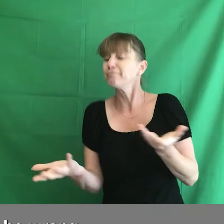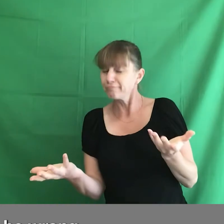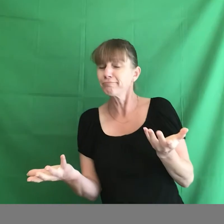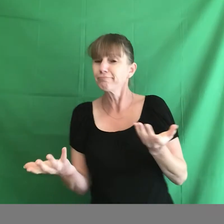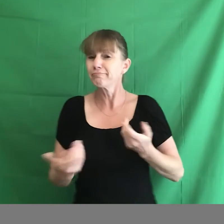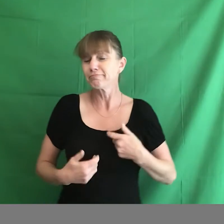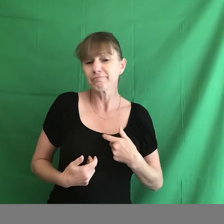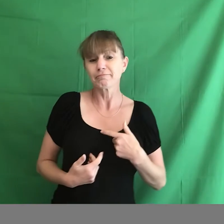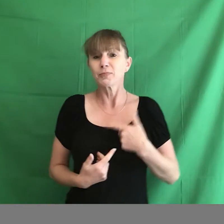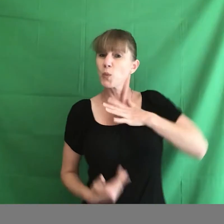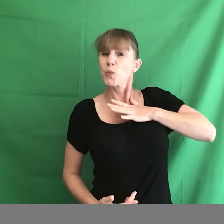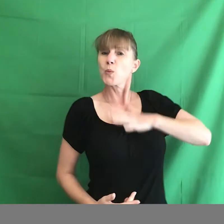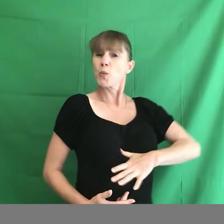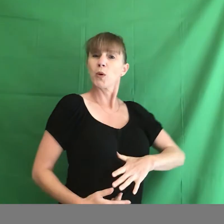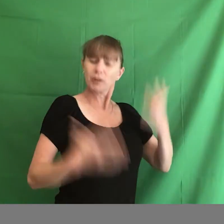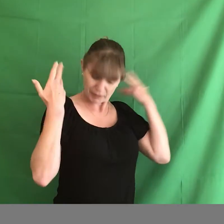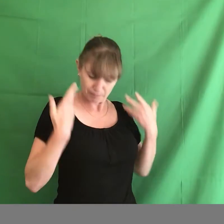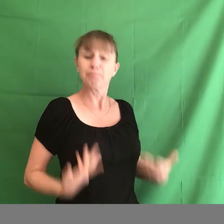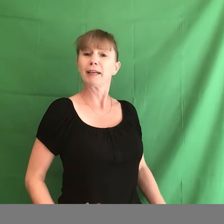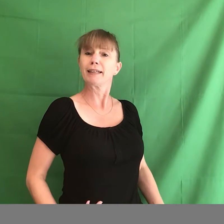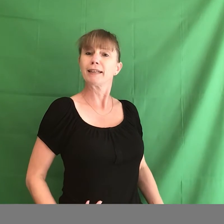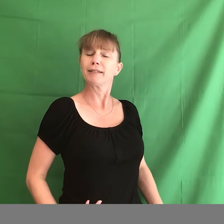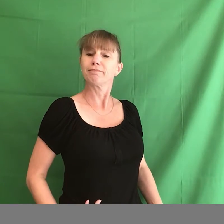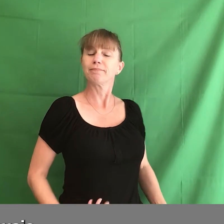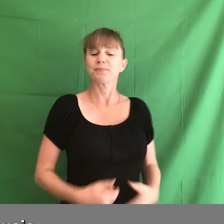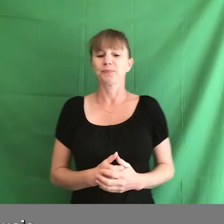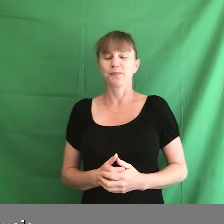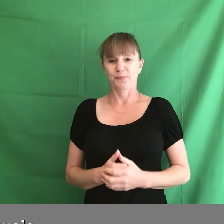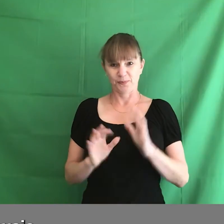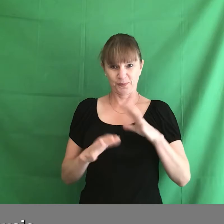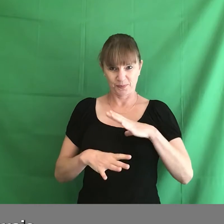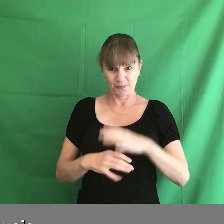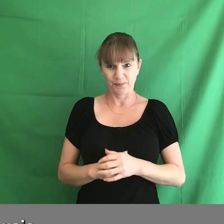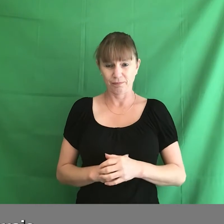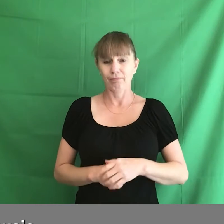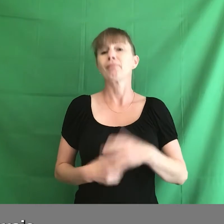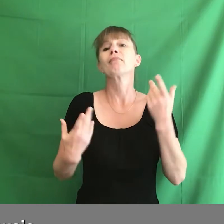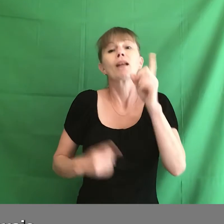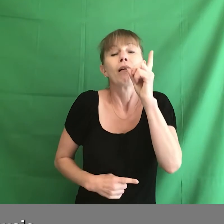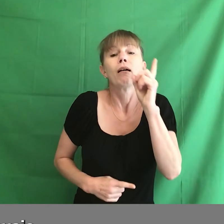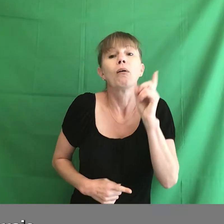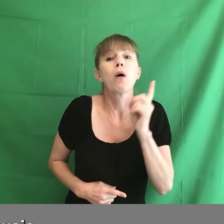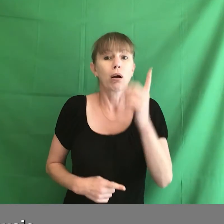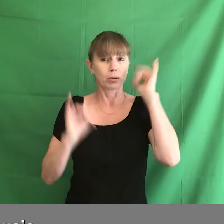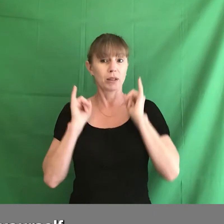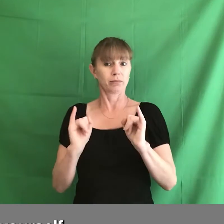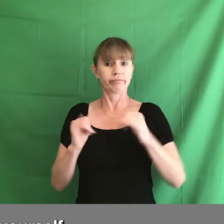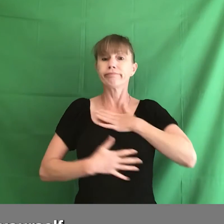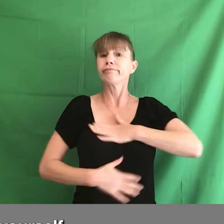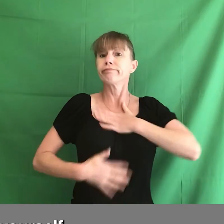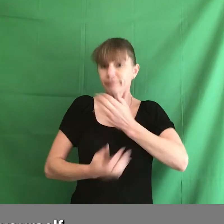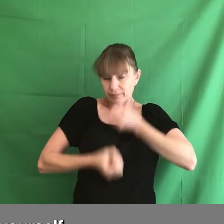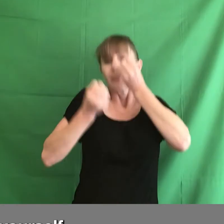yourself for wanting to be me? Now with the music. 'Cause what could be wrong